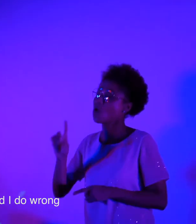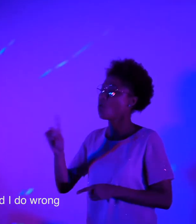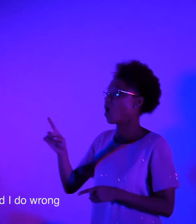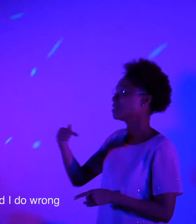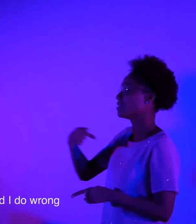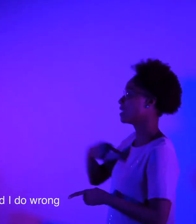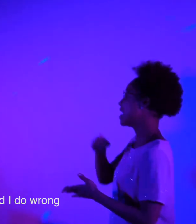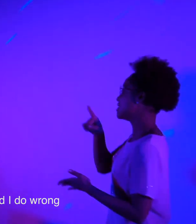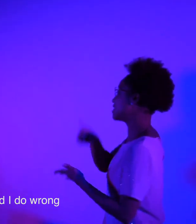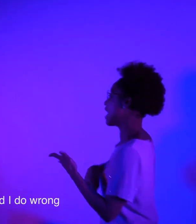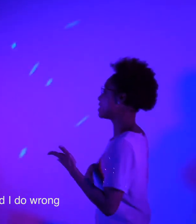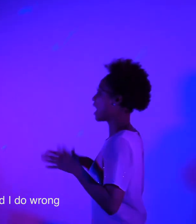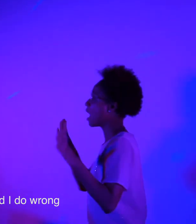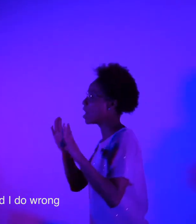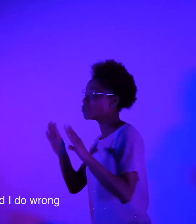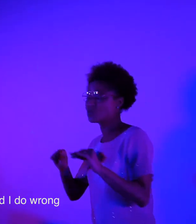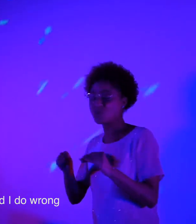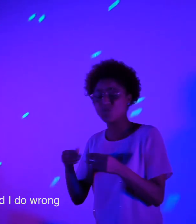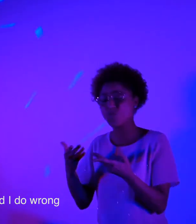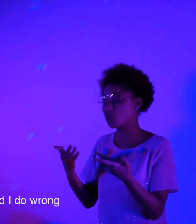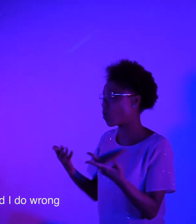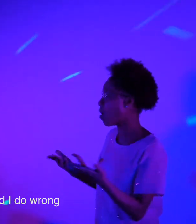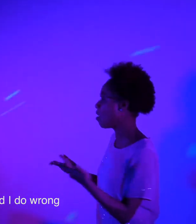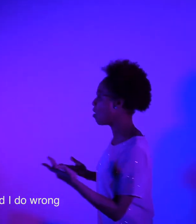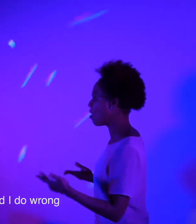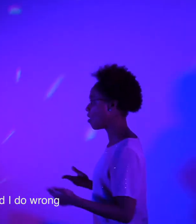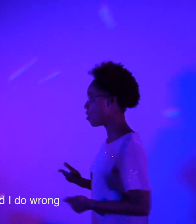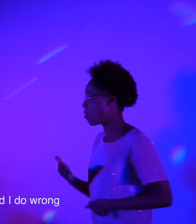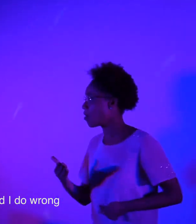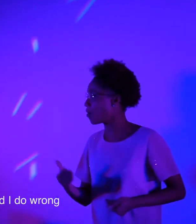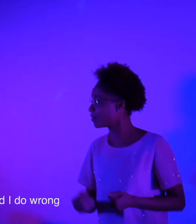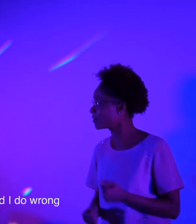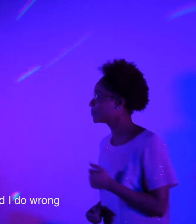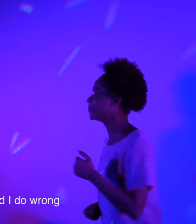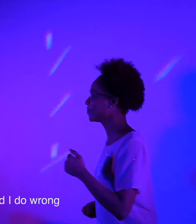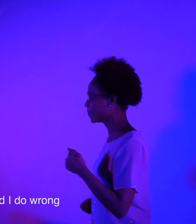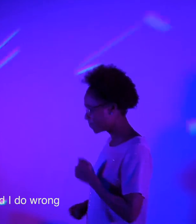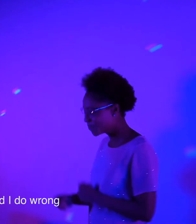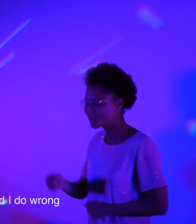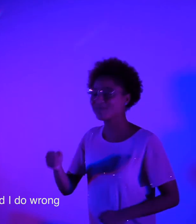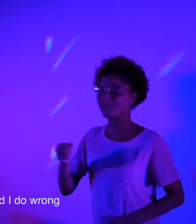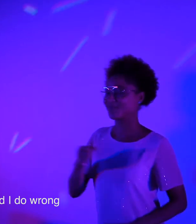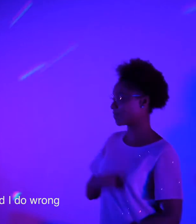Tell me what did I do wrong?